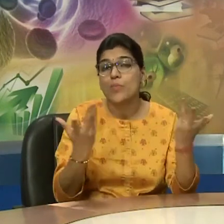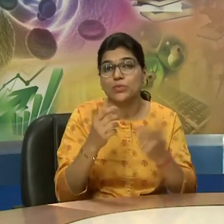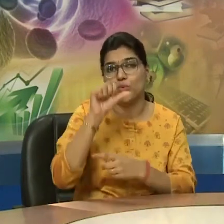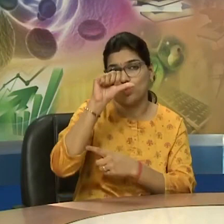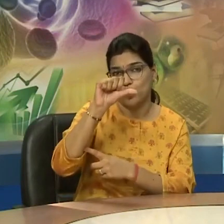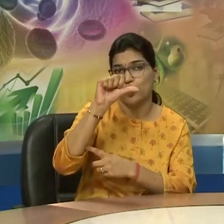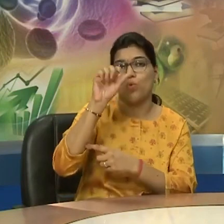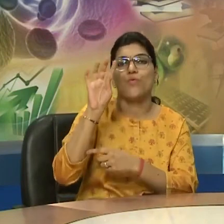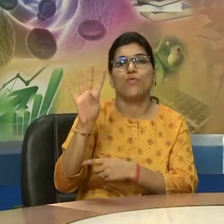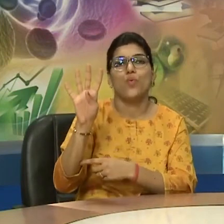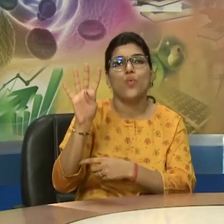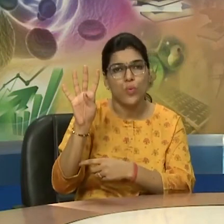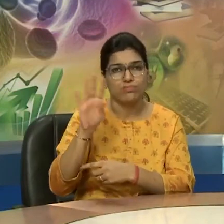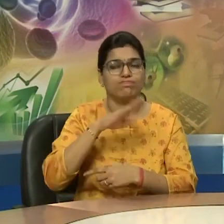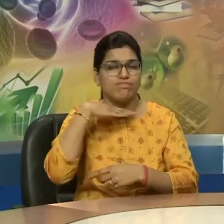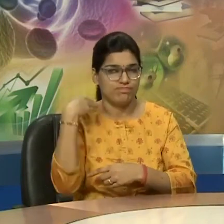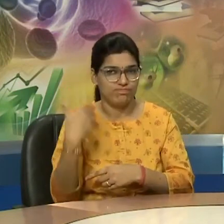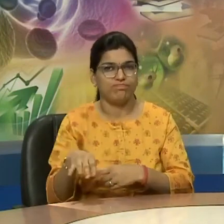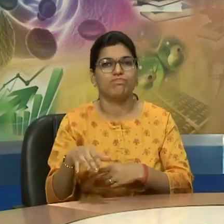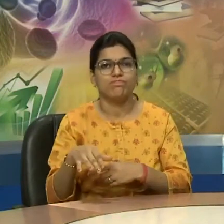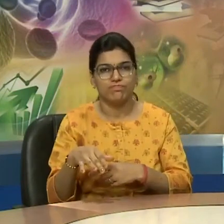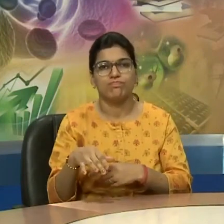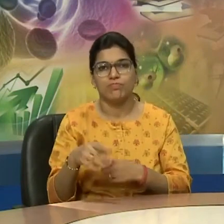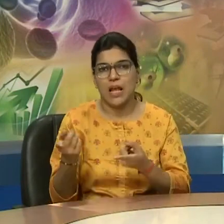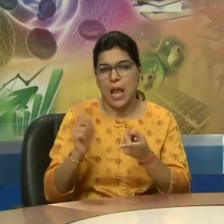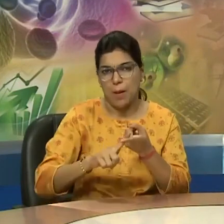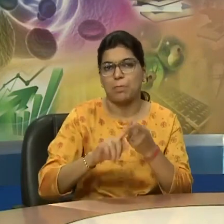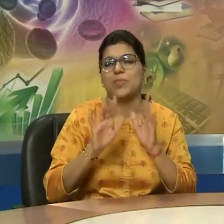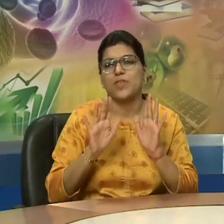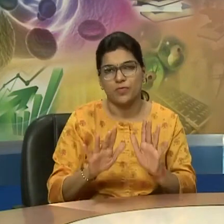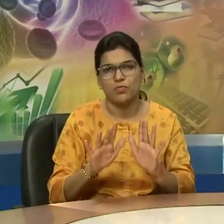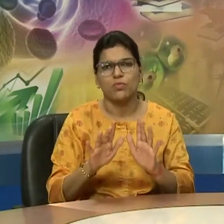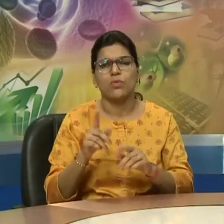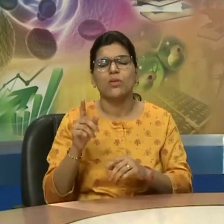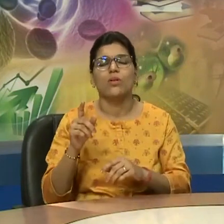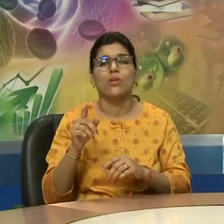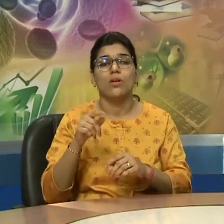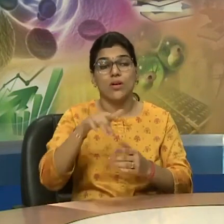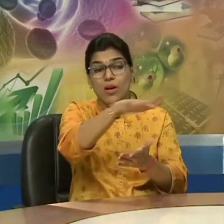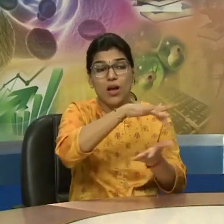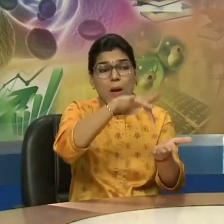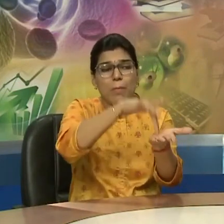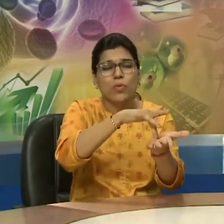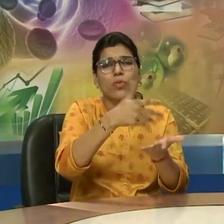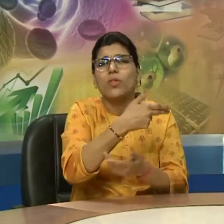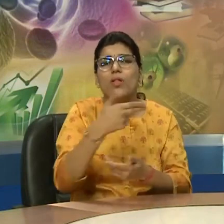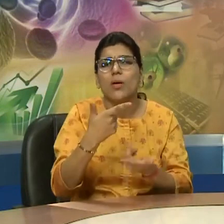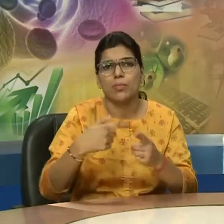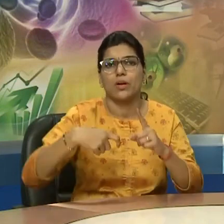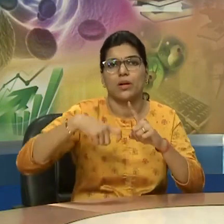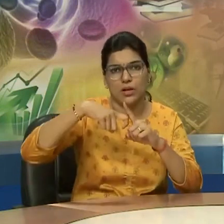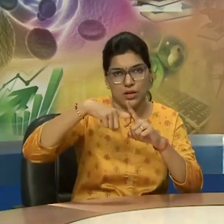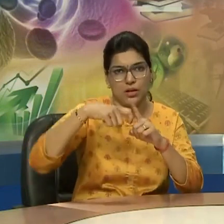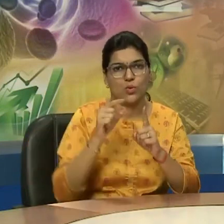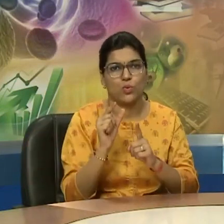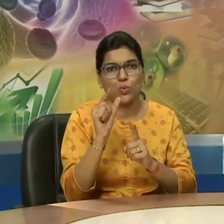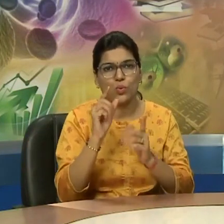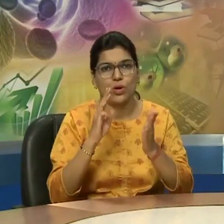that we paid at our school to the 94 children who